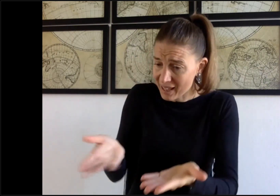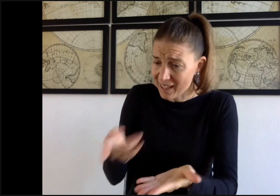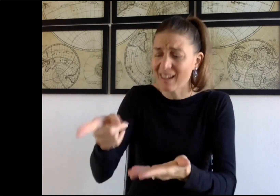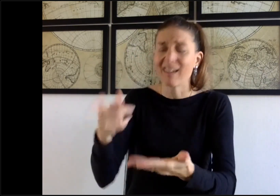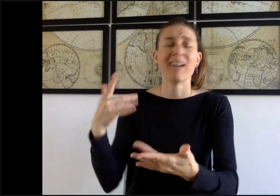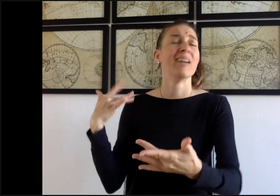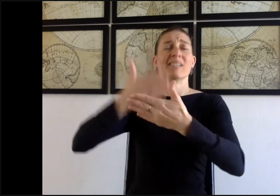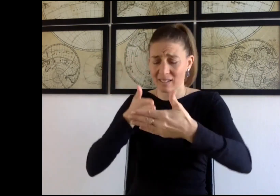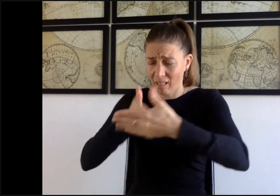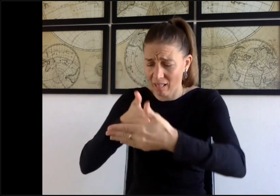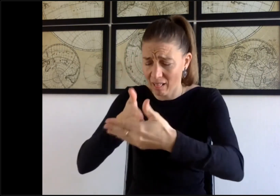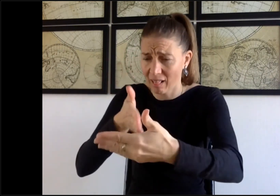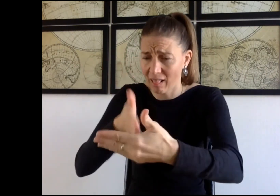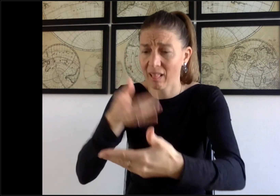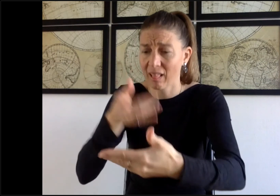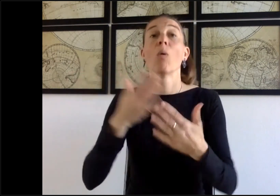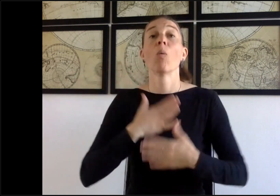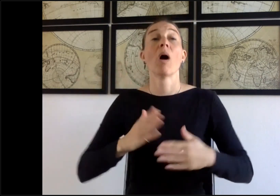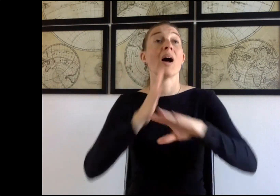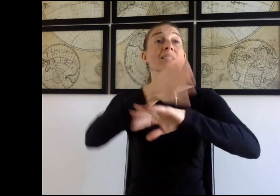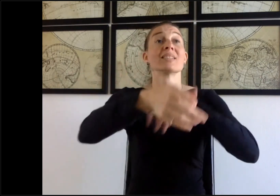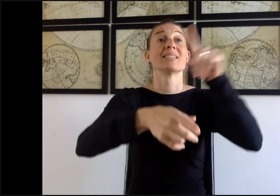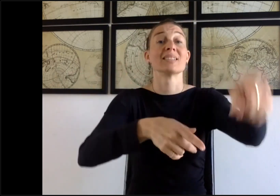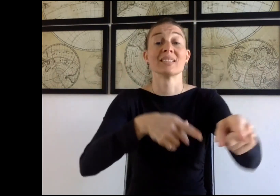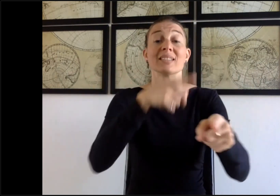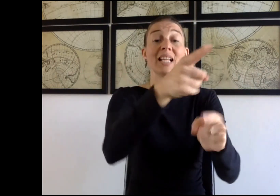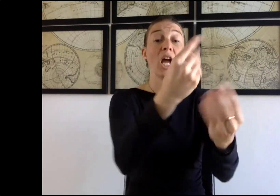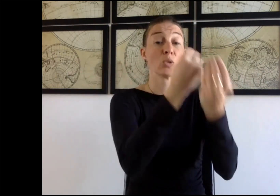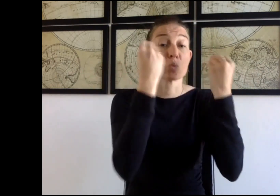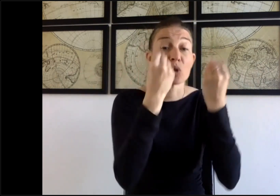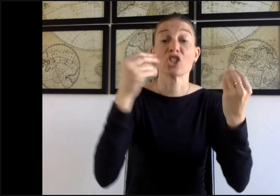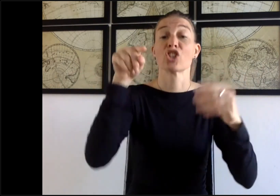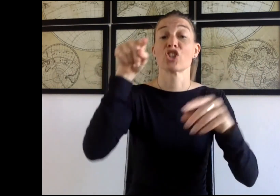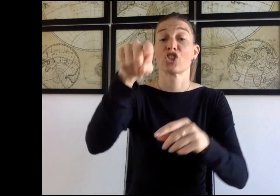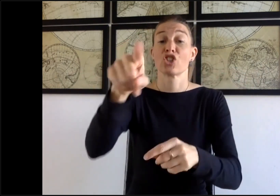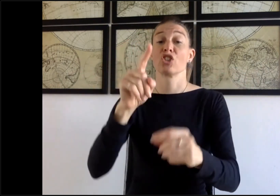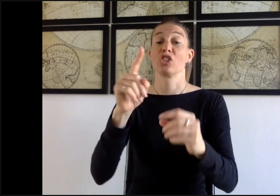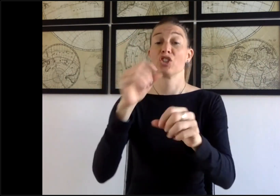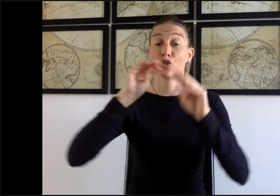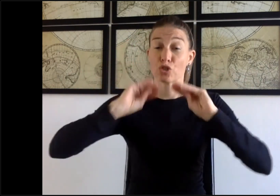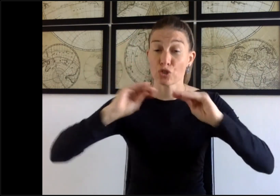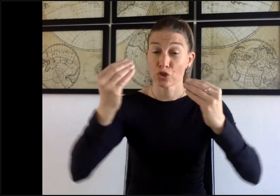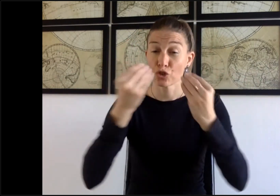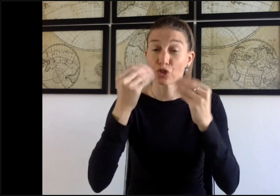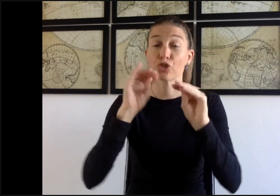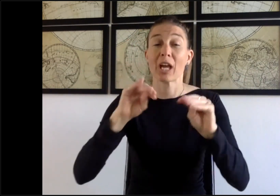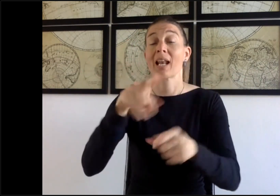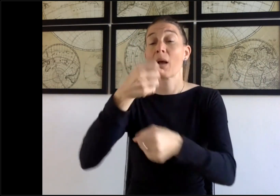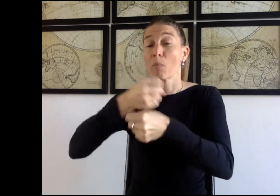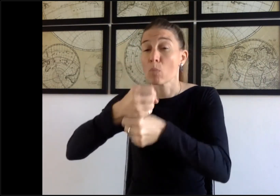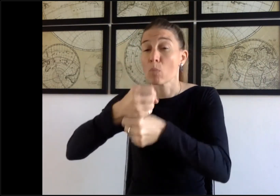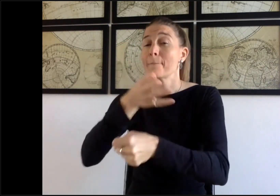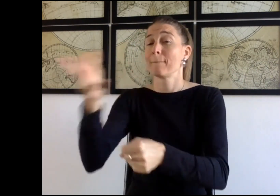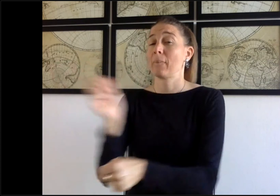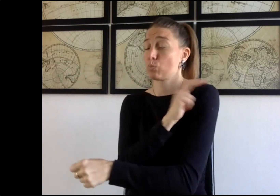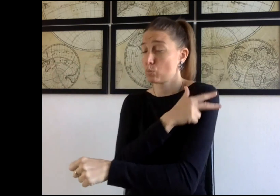accessing education, training, employment, social protection, and healthcare. And they often struggle to take active part